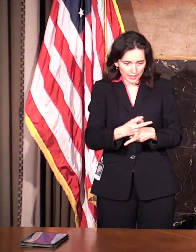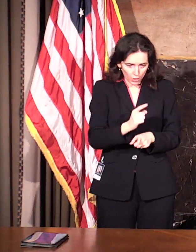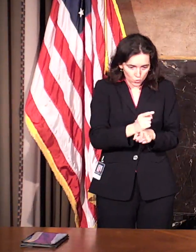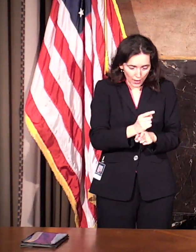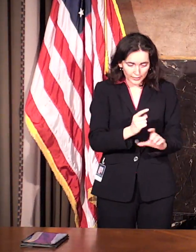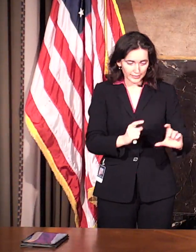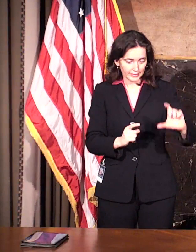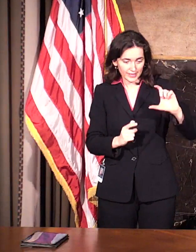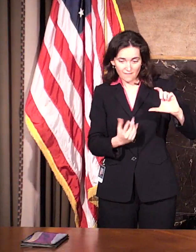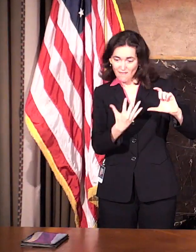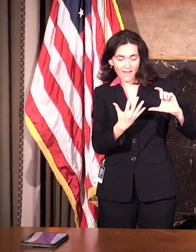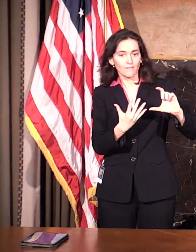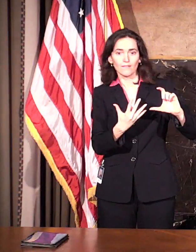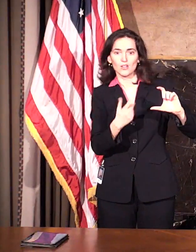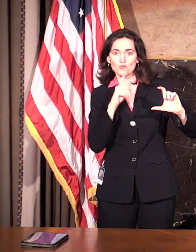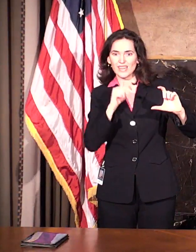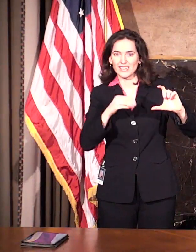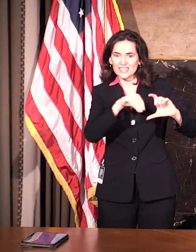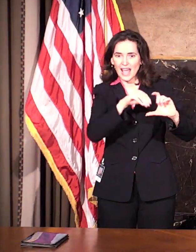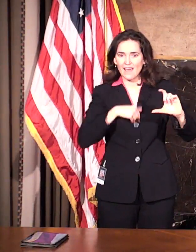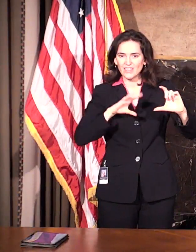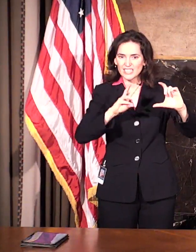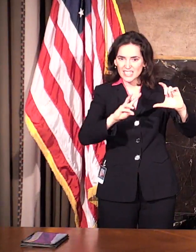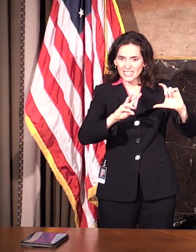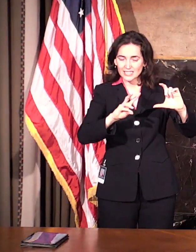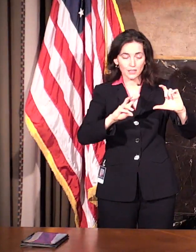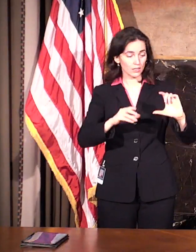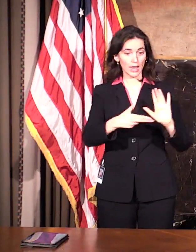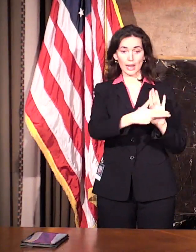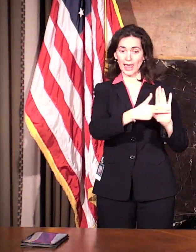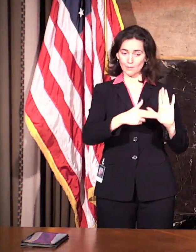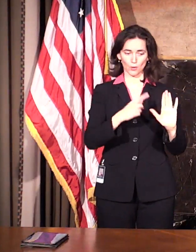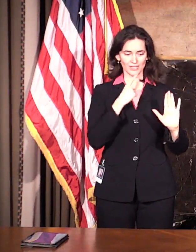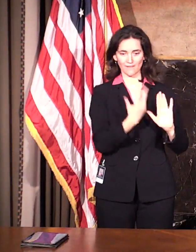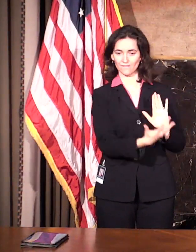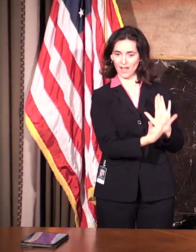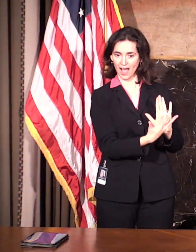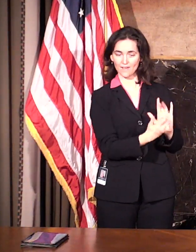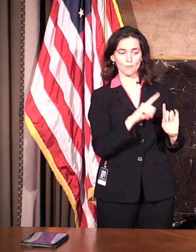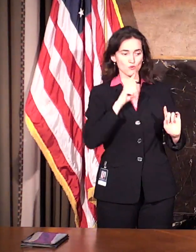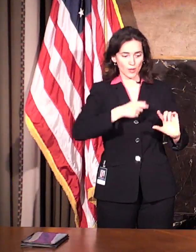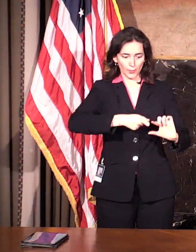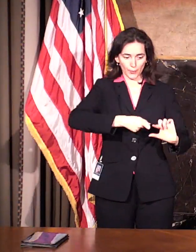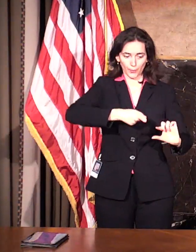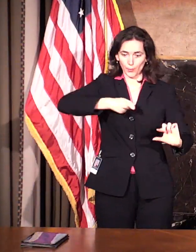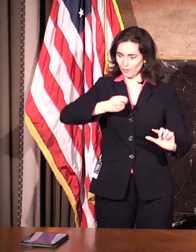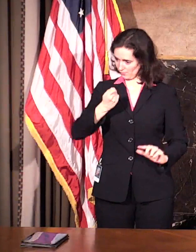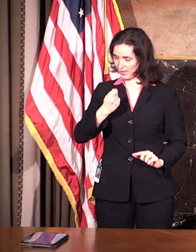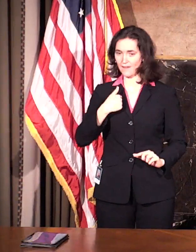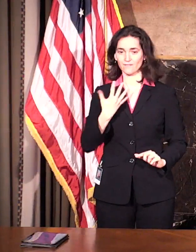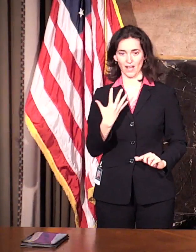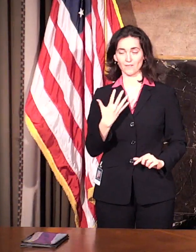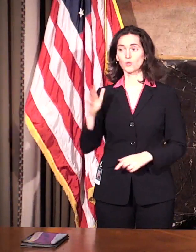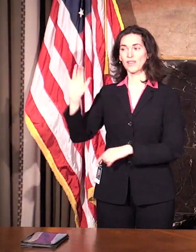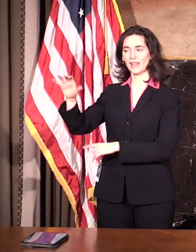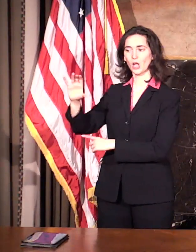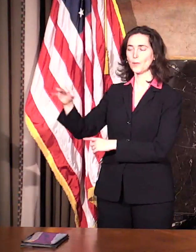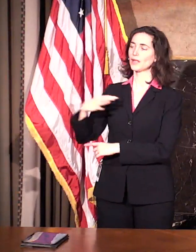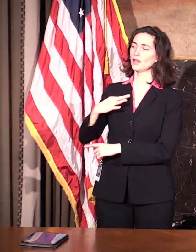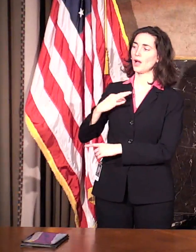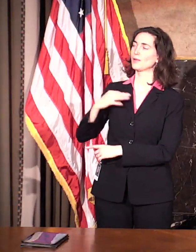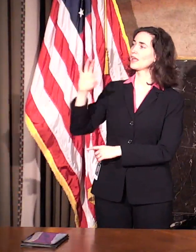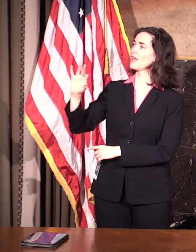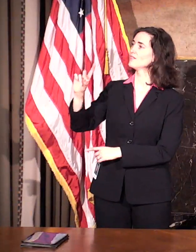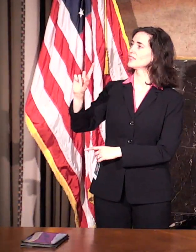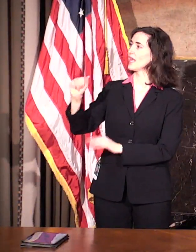actually get 6 doses out of those Pfizer vials, even though they're labeled for 5. The company applied to the FDA to formally change